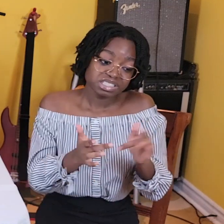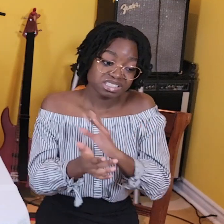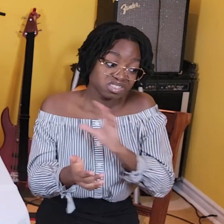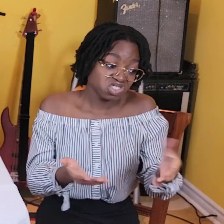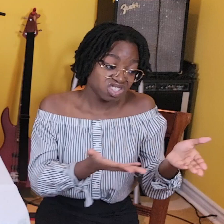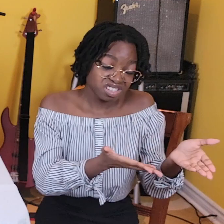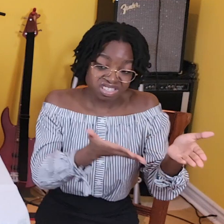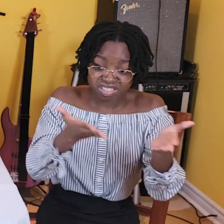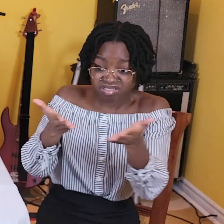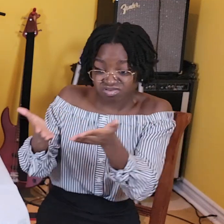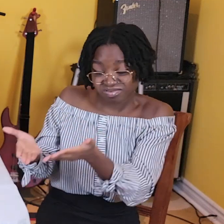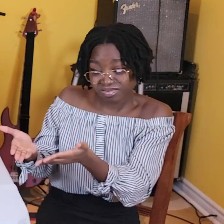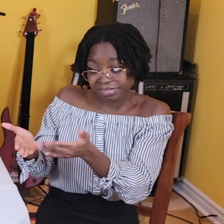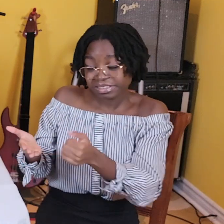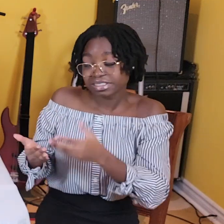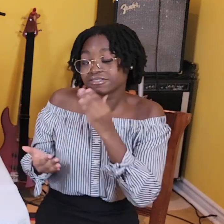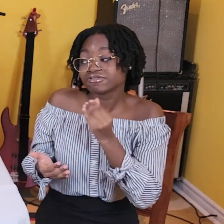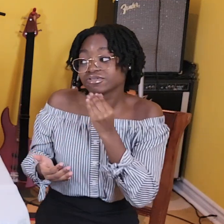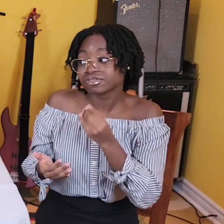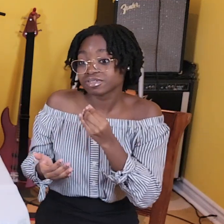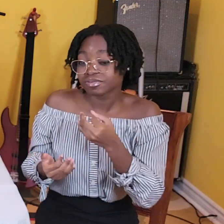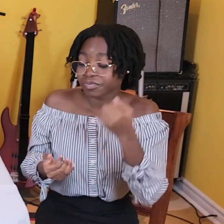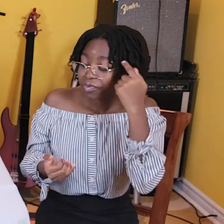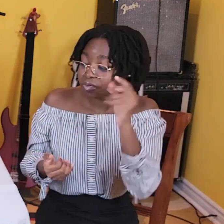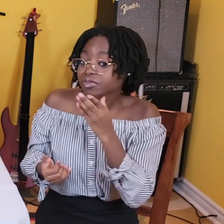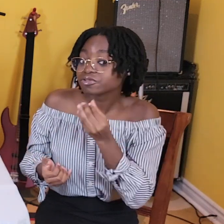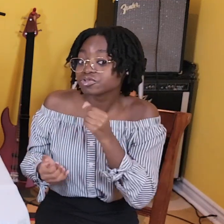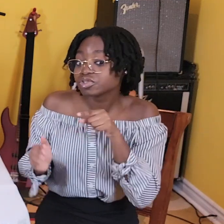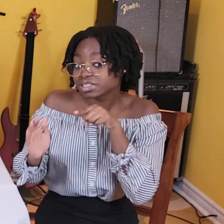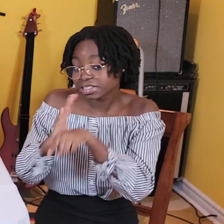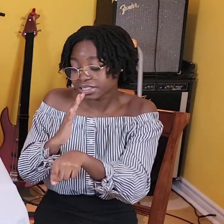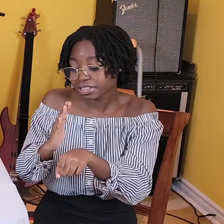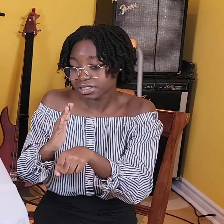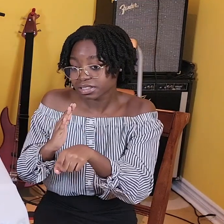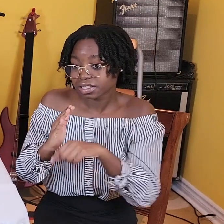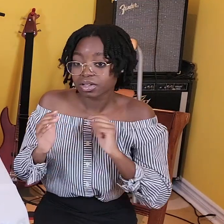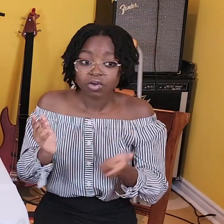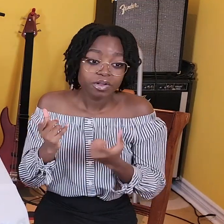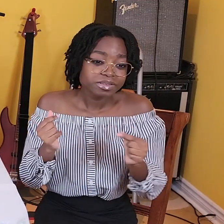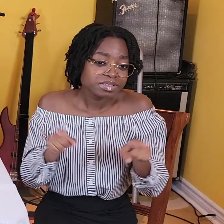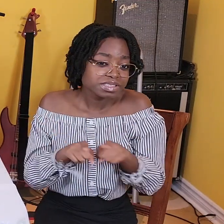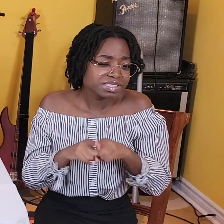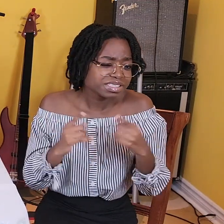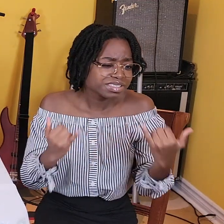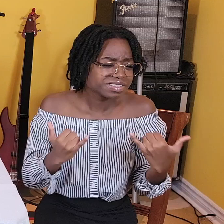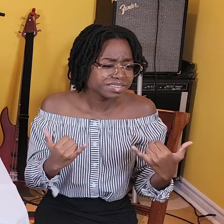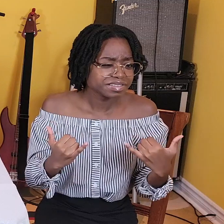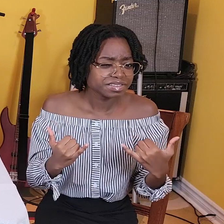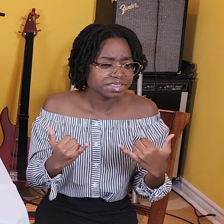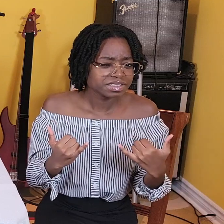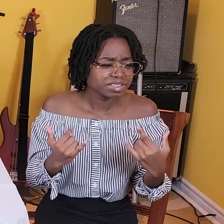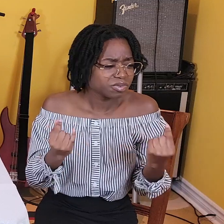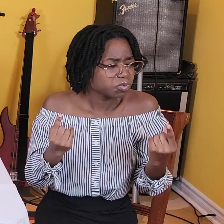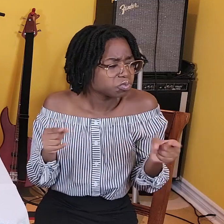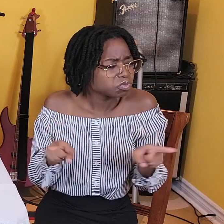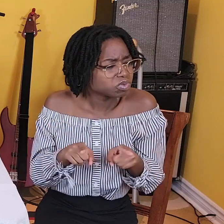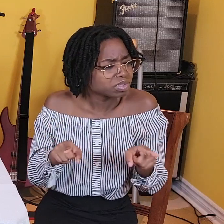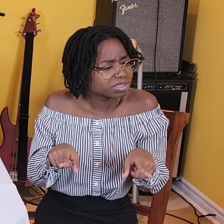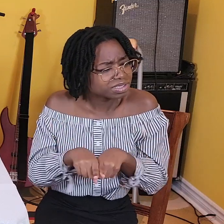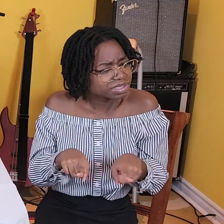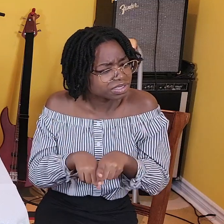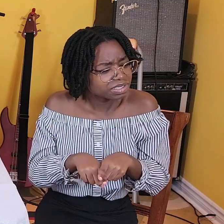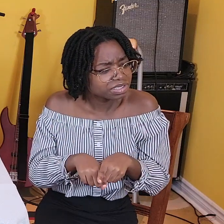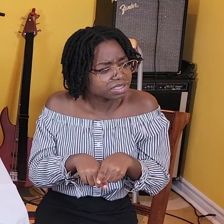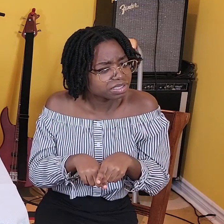to the Jews for them to kill him. Are we doing the same today? Are you doing the same thing today? Am I doing the same thing